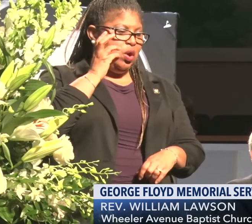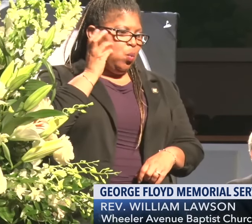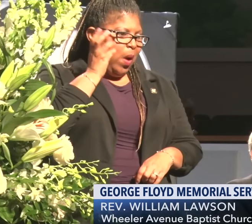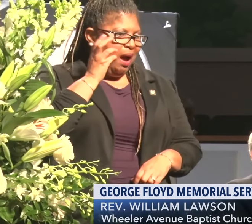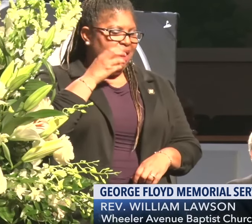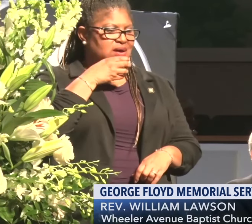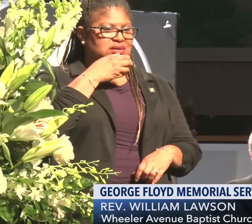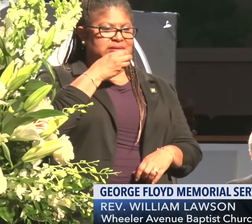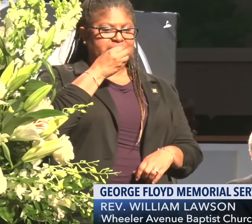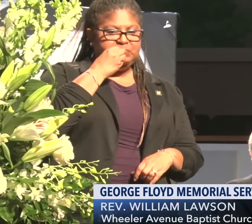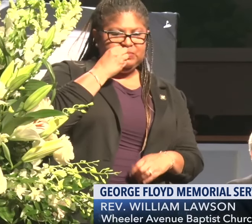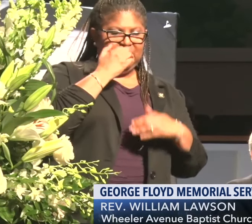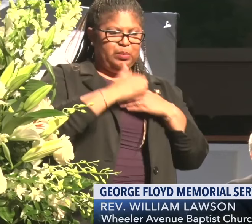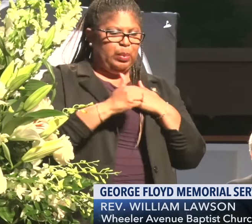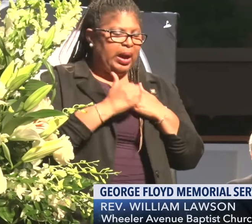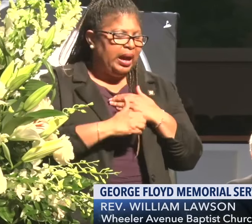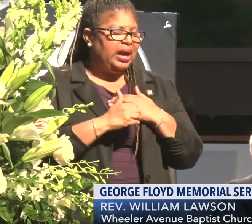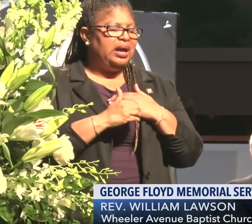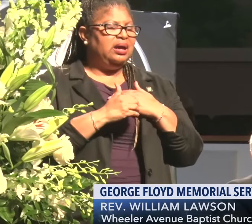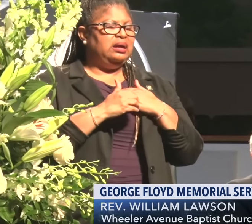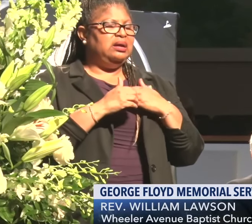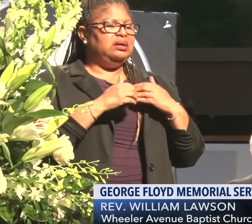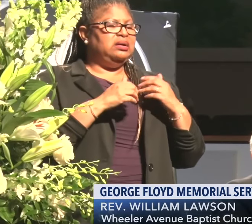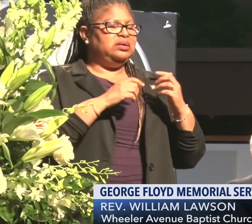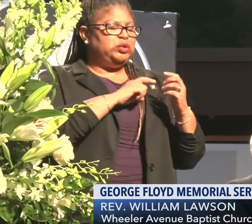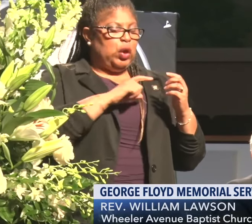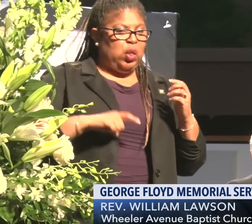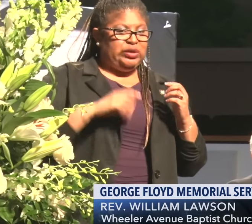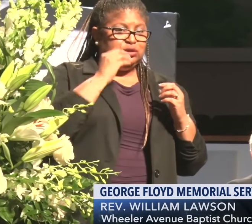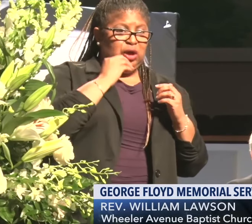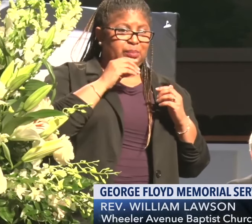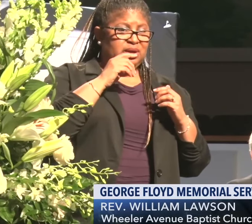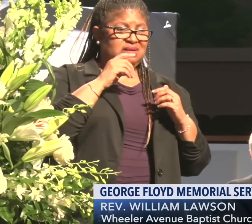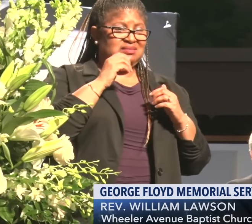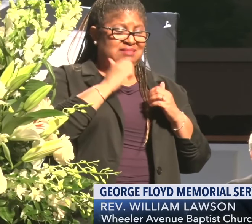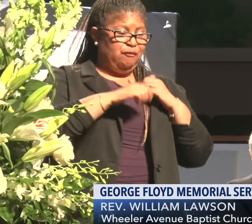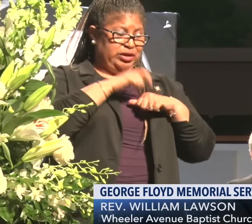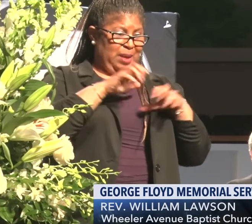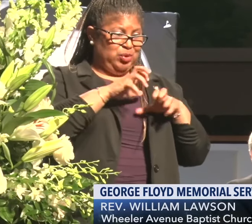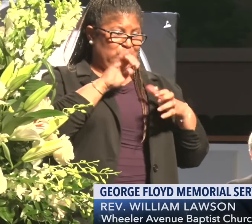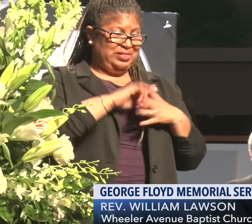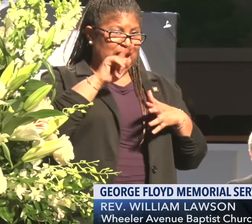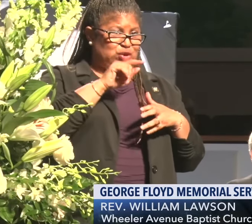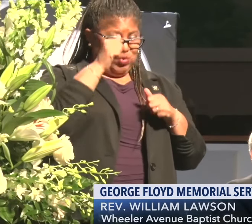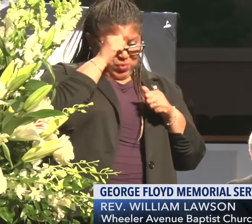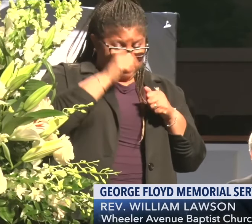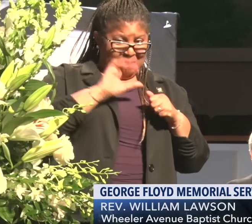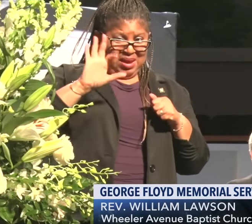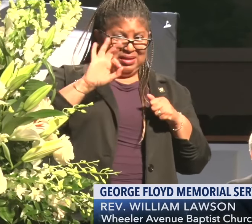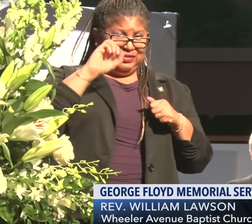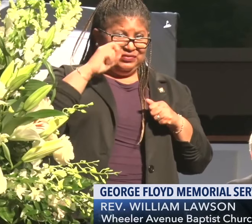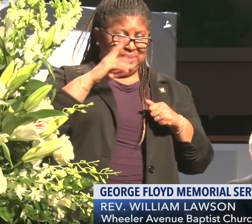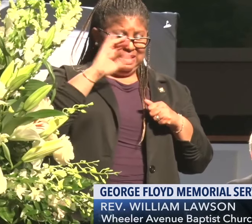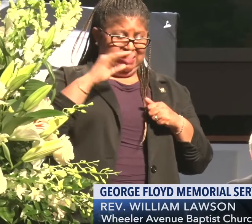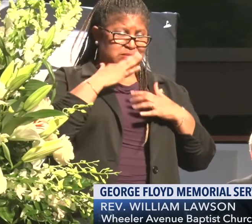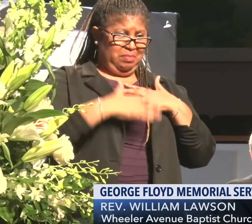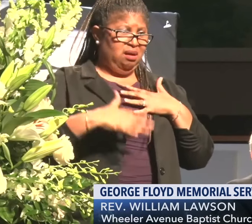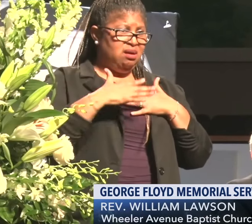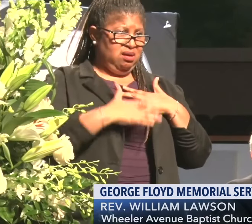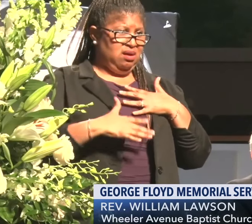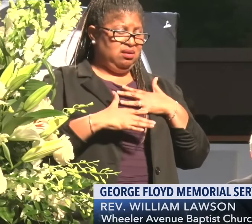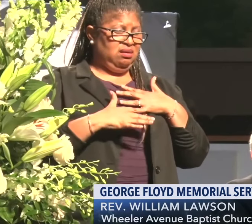every how often we do that, we remember his flesh and his blood.